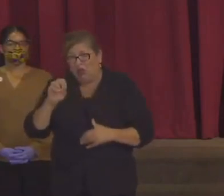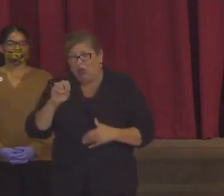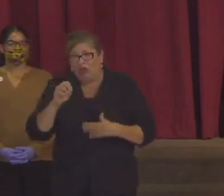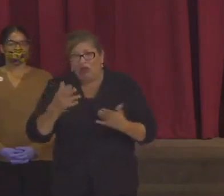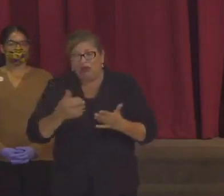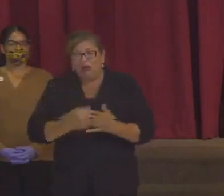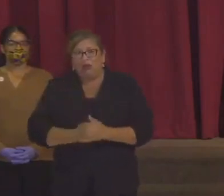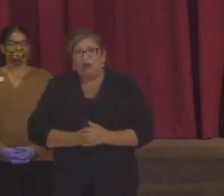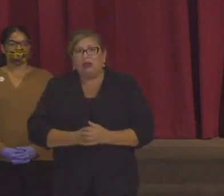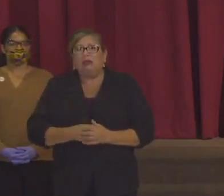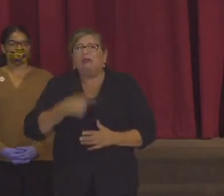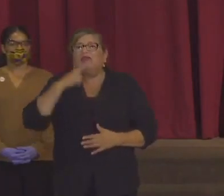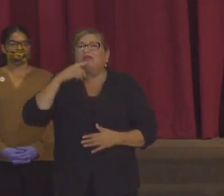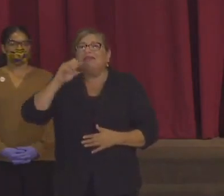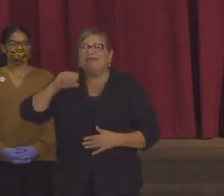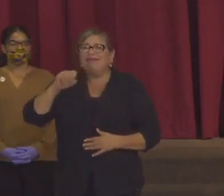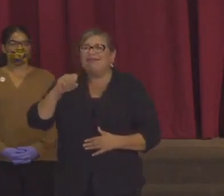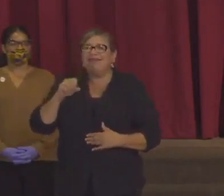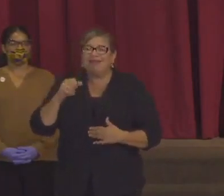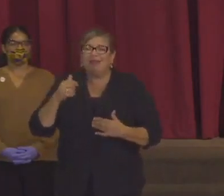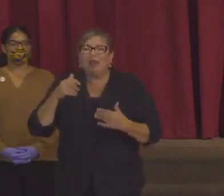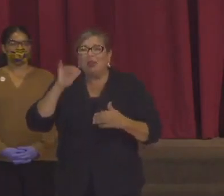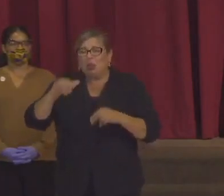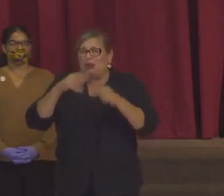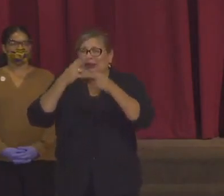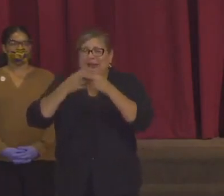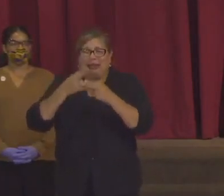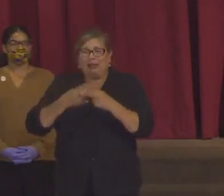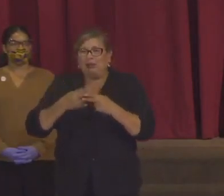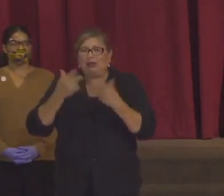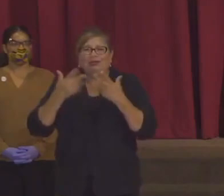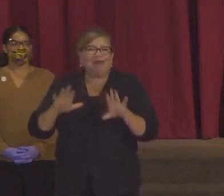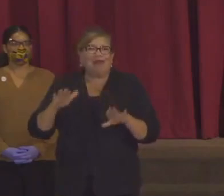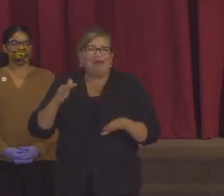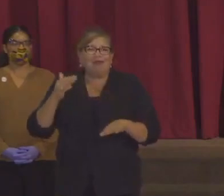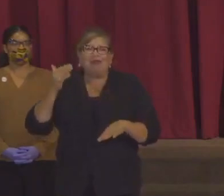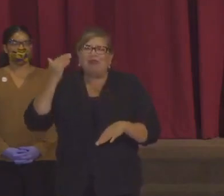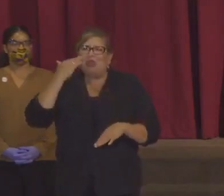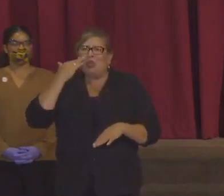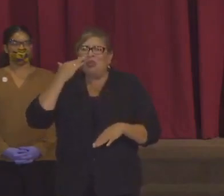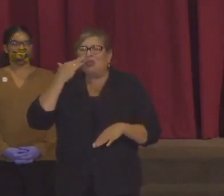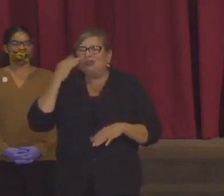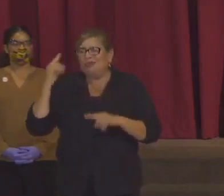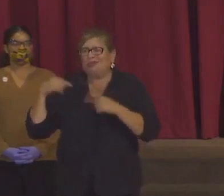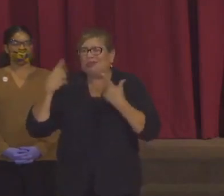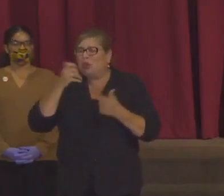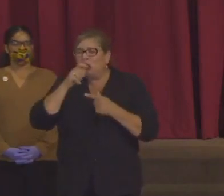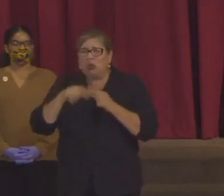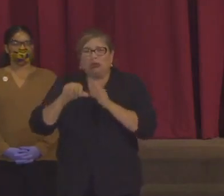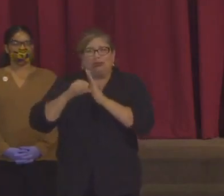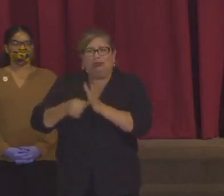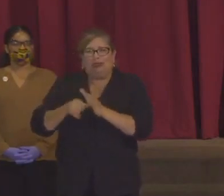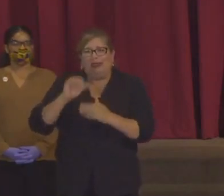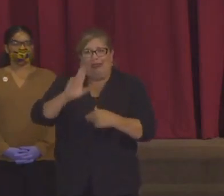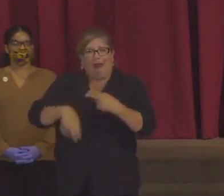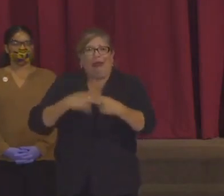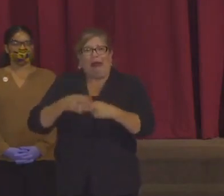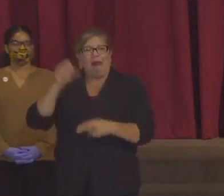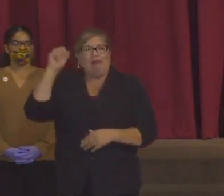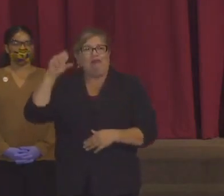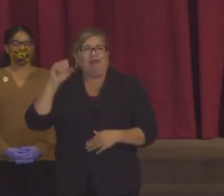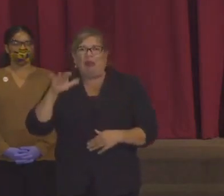throughout this country. They're names you've heard of, names I don't even particularly want to reinforce and promote, which is their intent and